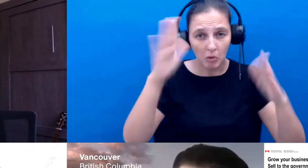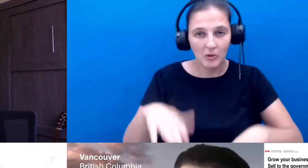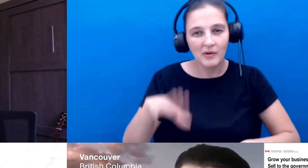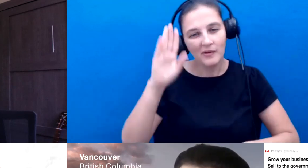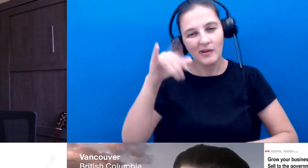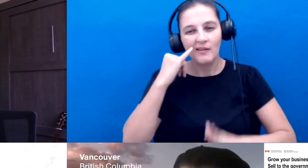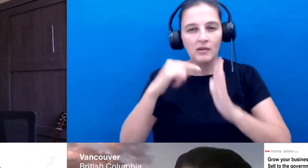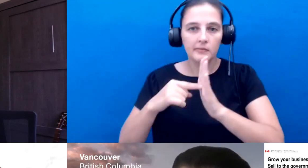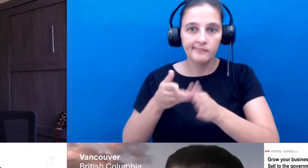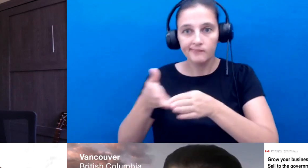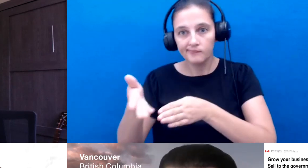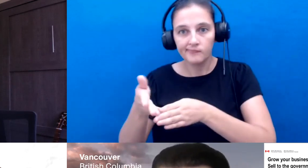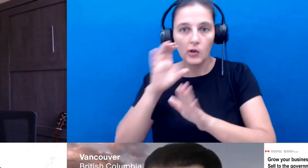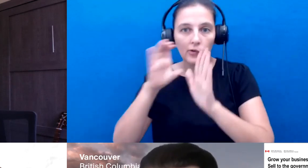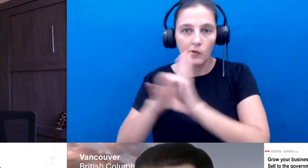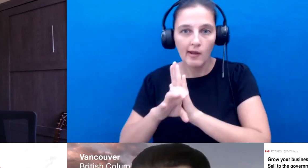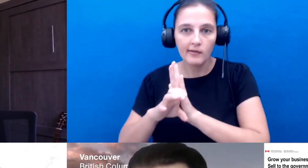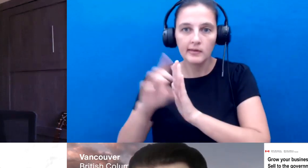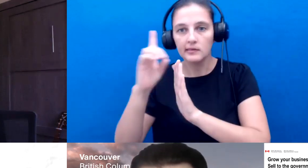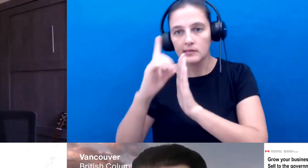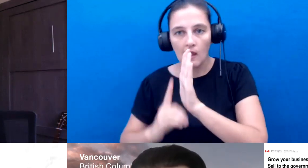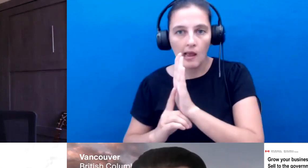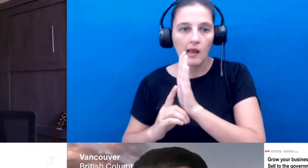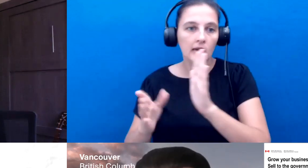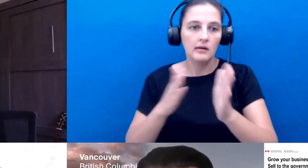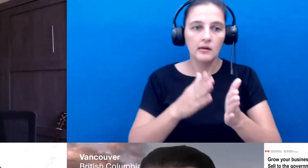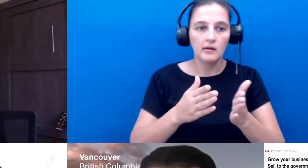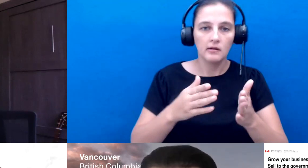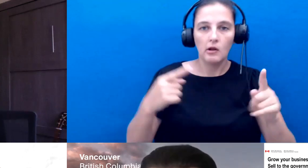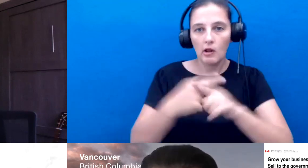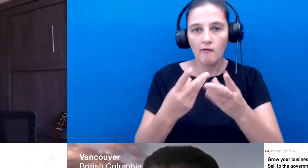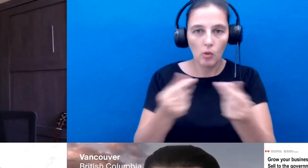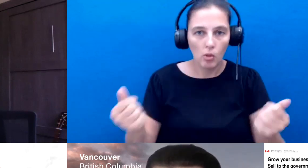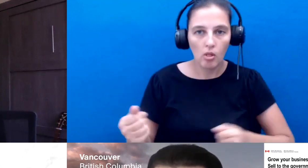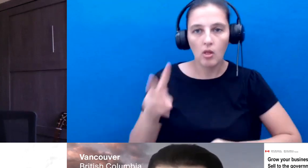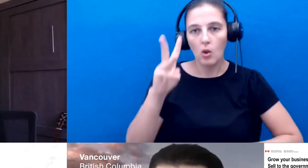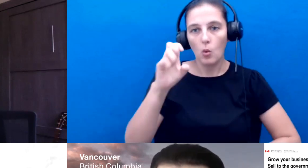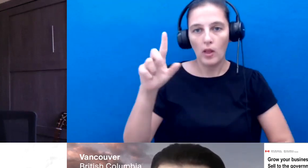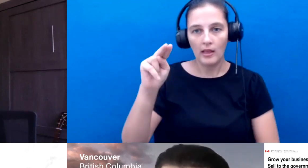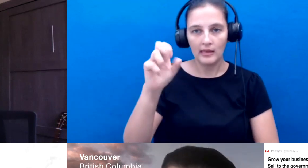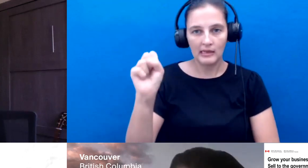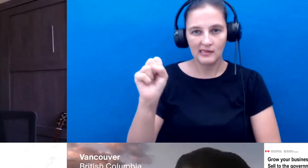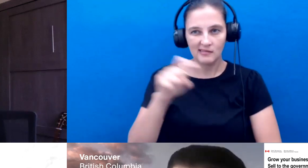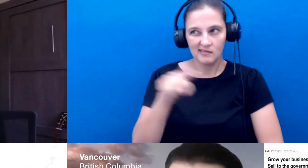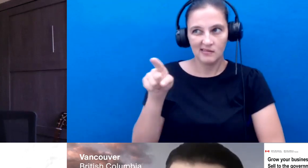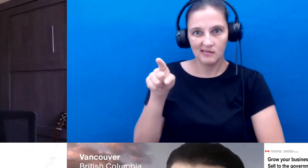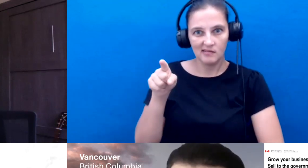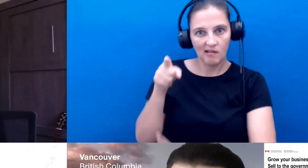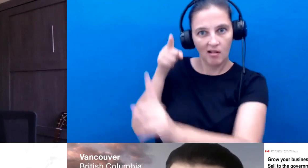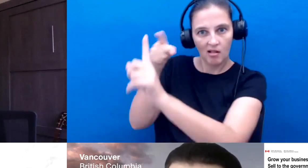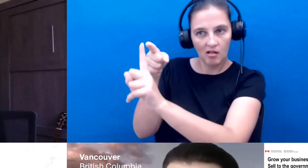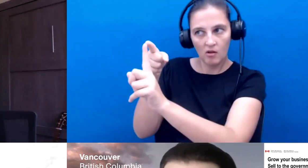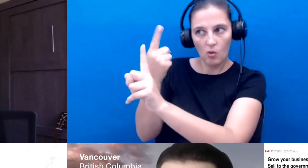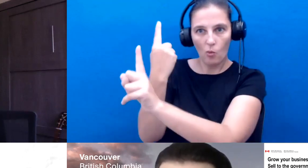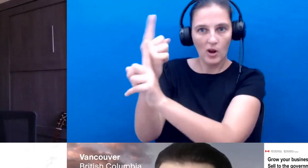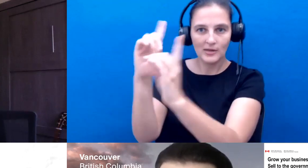heard, conflict resolution, or, wellness, right? Like, that's not necessarily going to fall to a specific department.